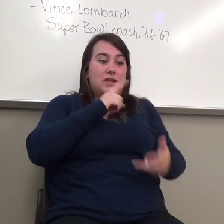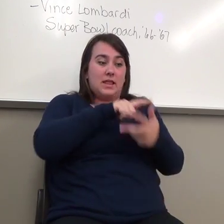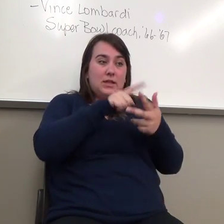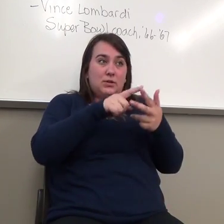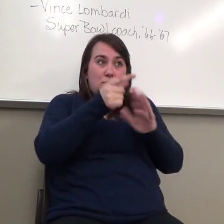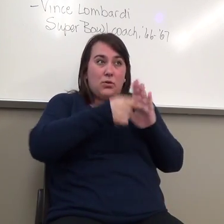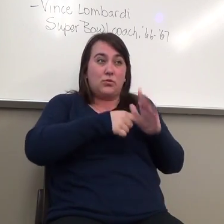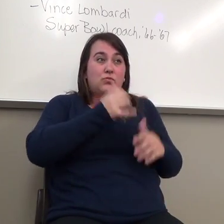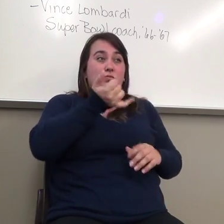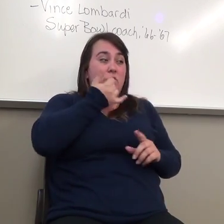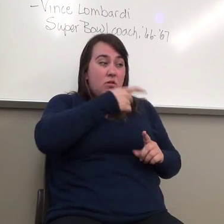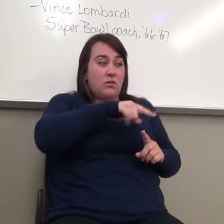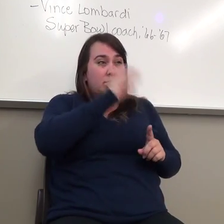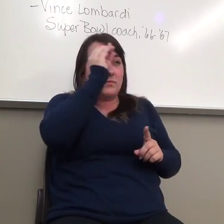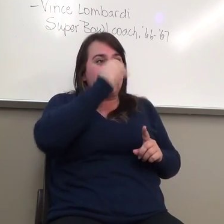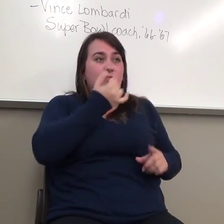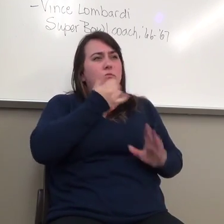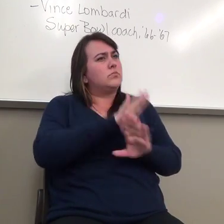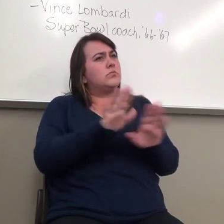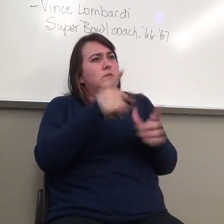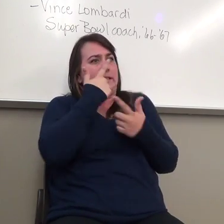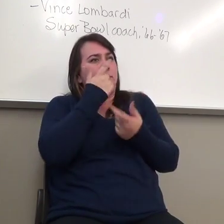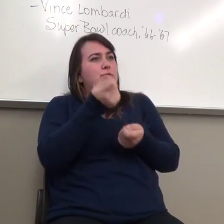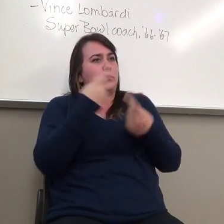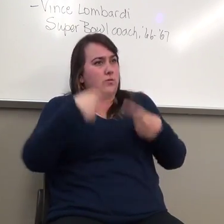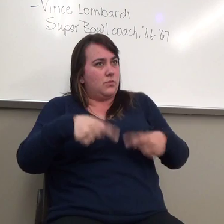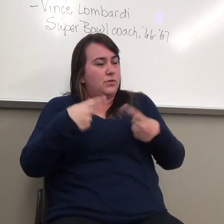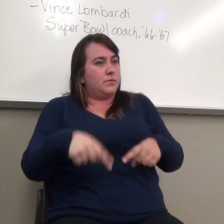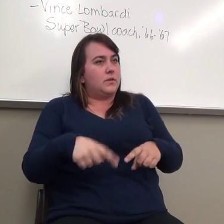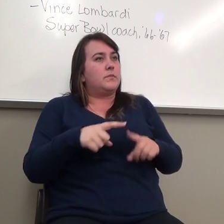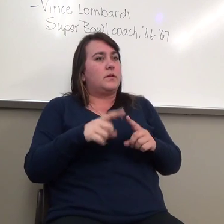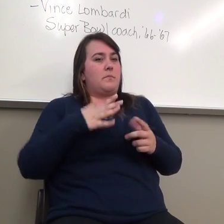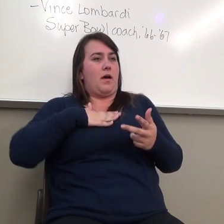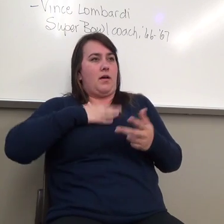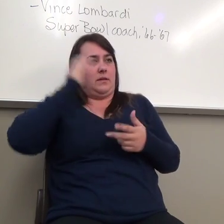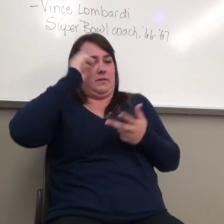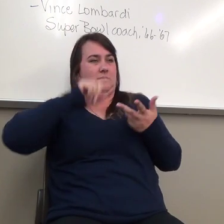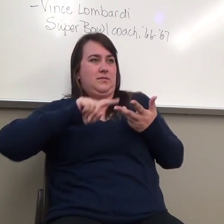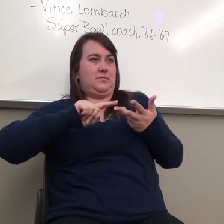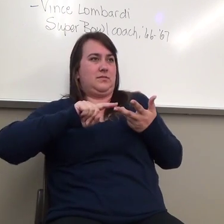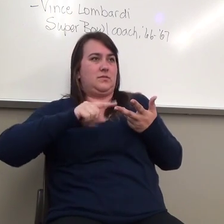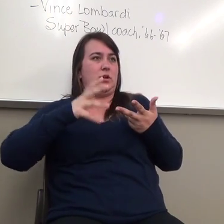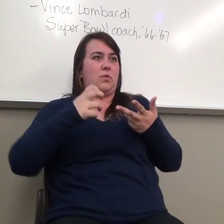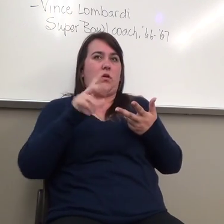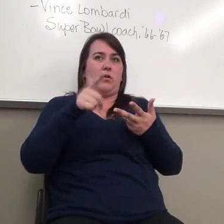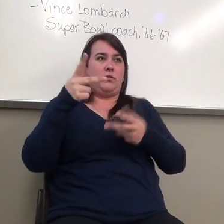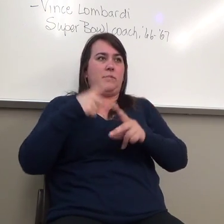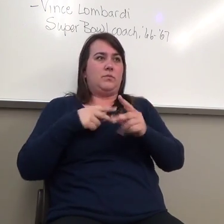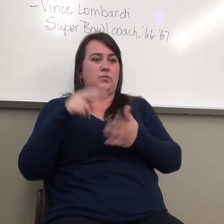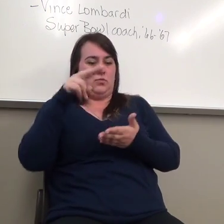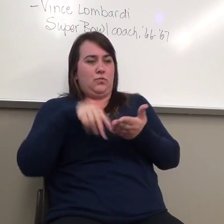very interesting argument, but we want to be seen as speaking